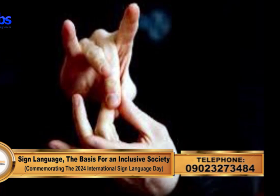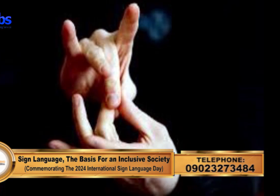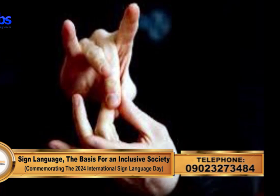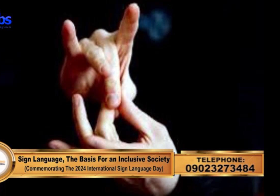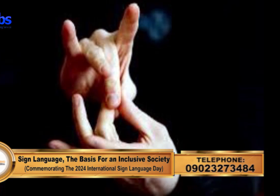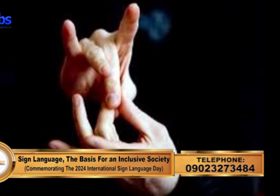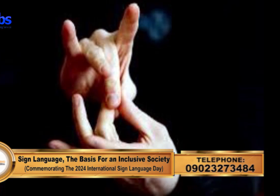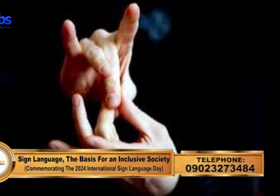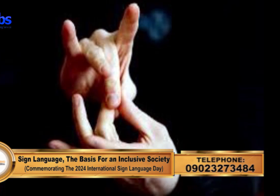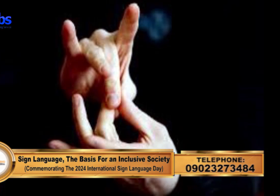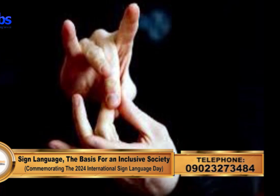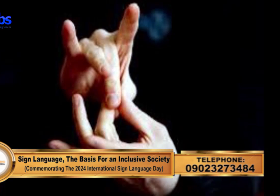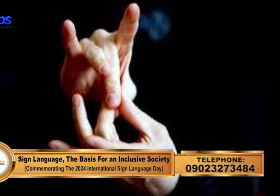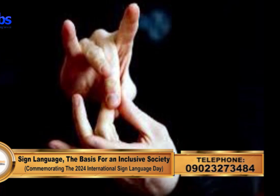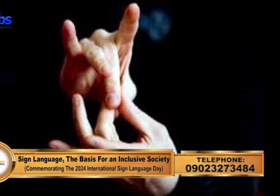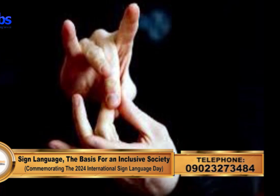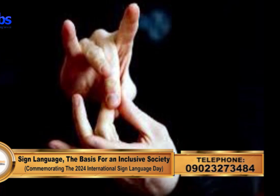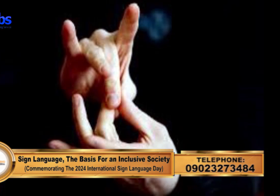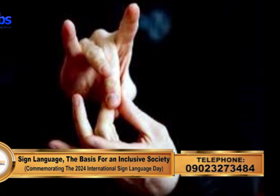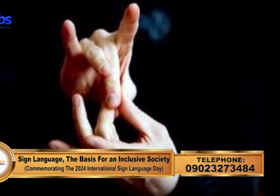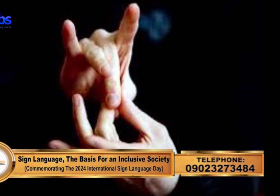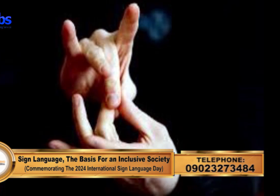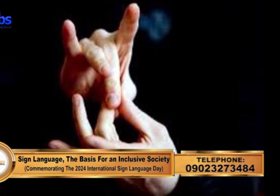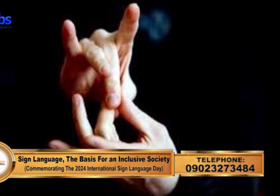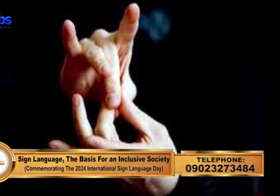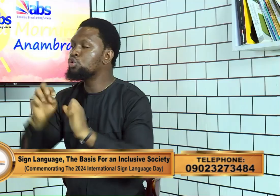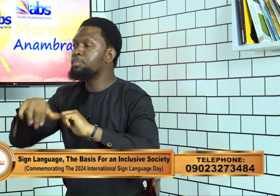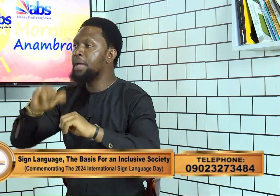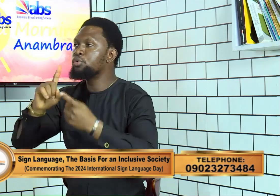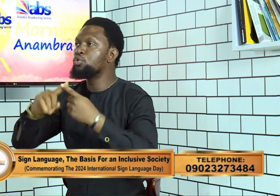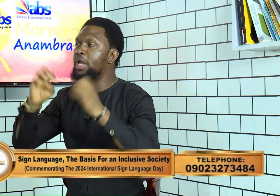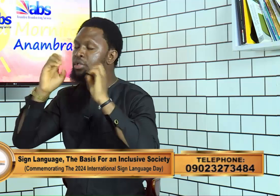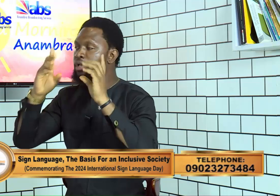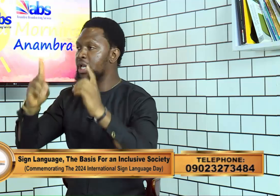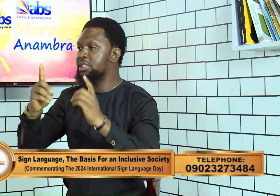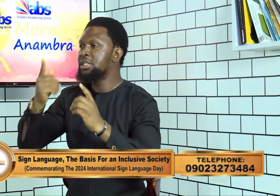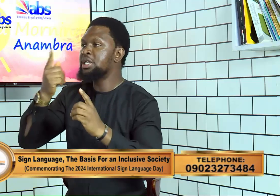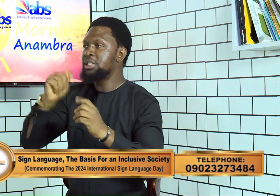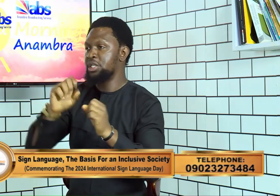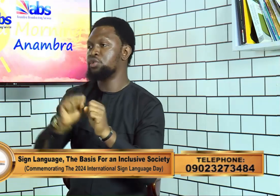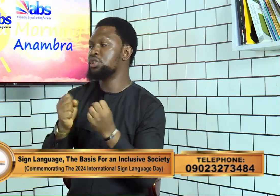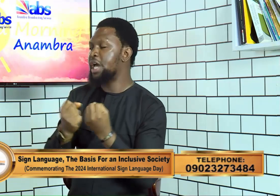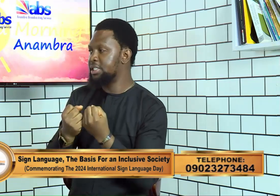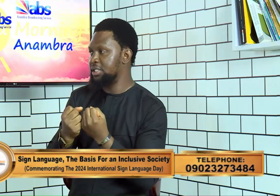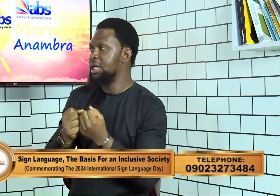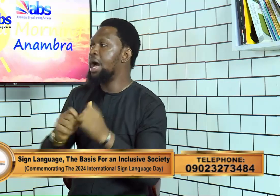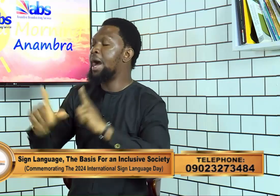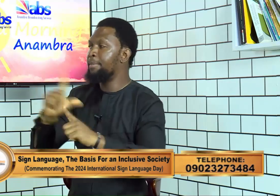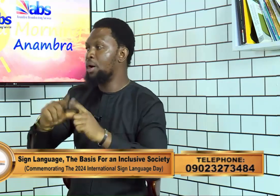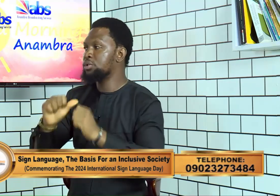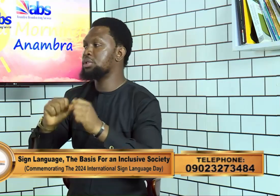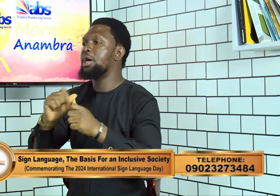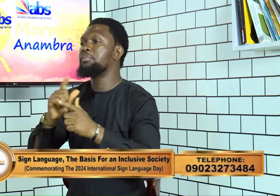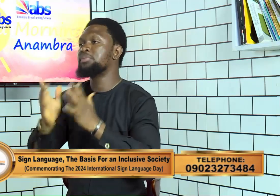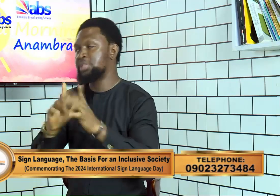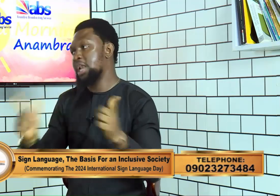able to stand in for them whenever they need be, and also be able to educate the society